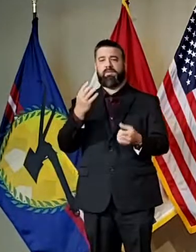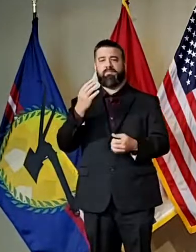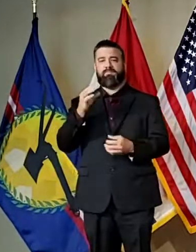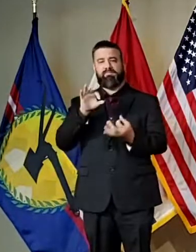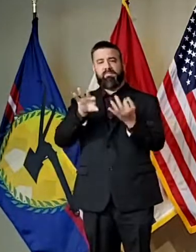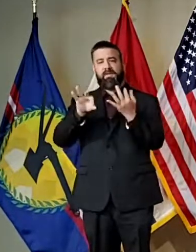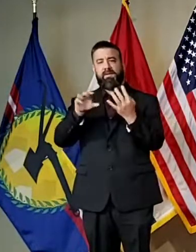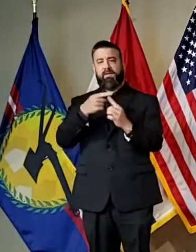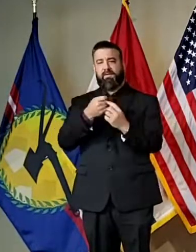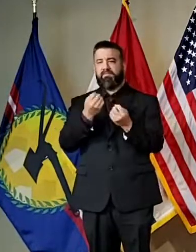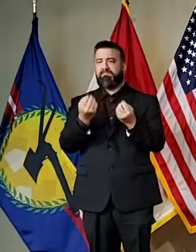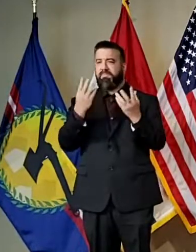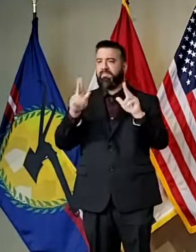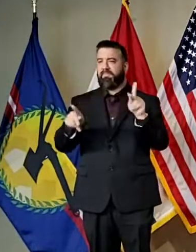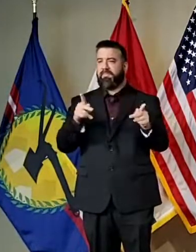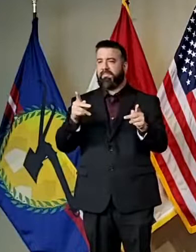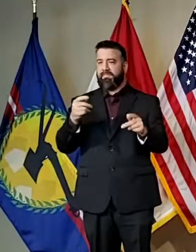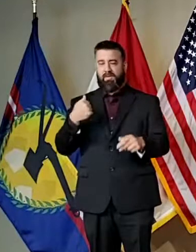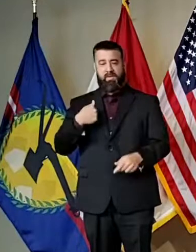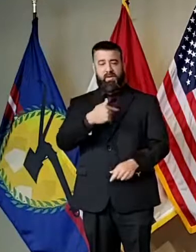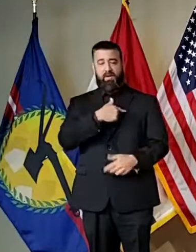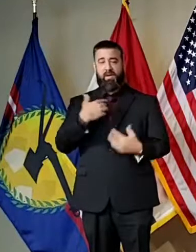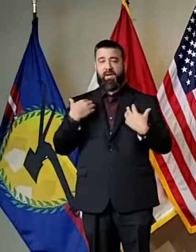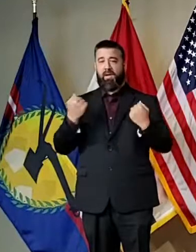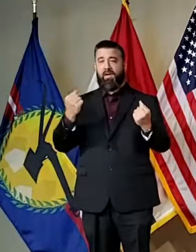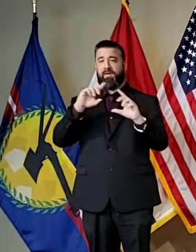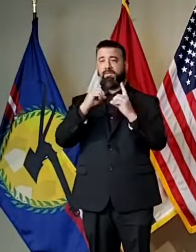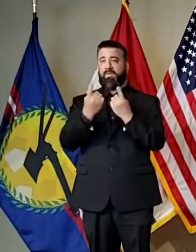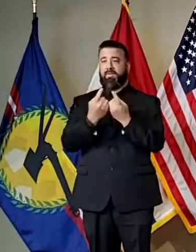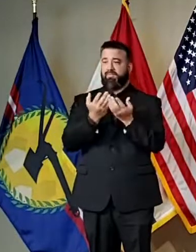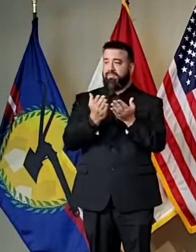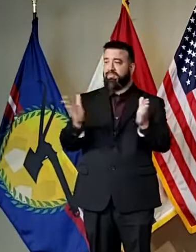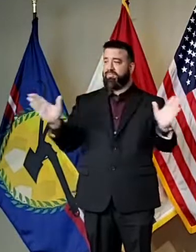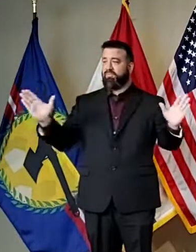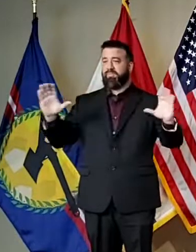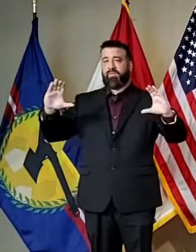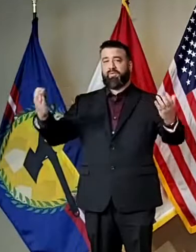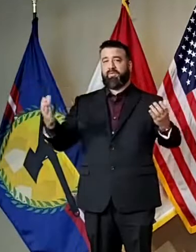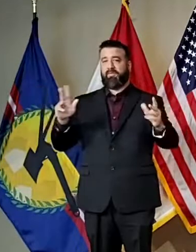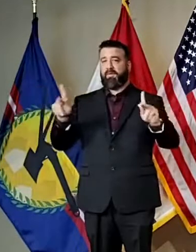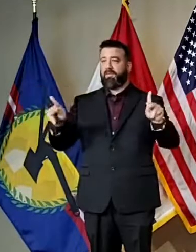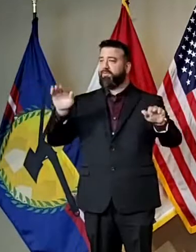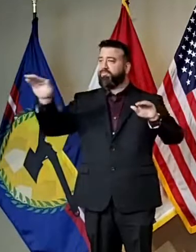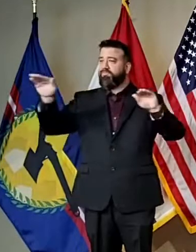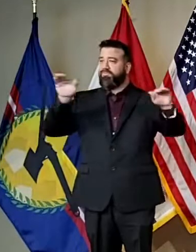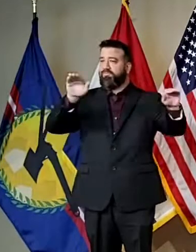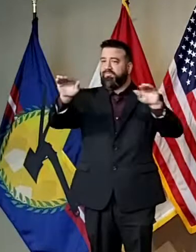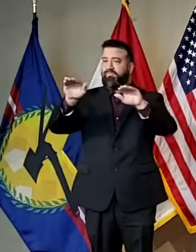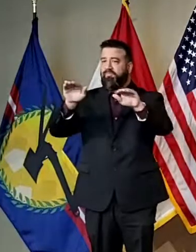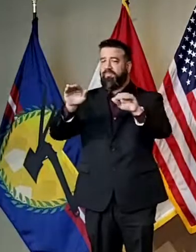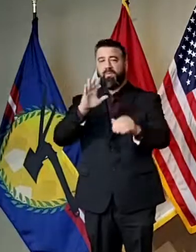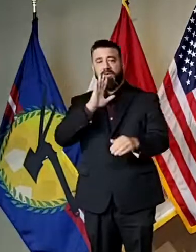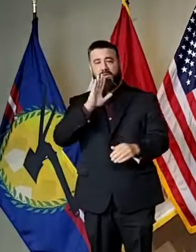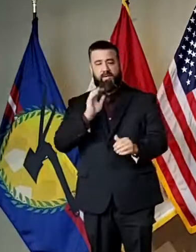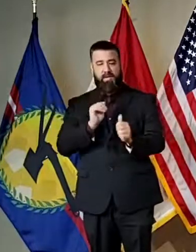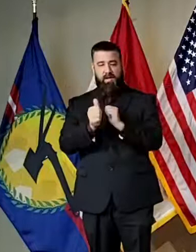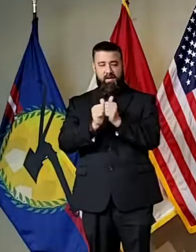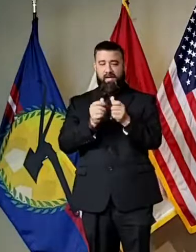stakeholders, our health department has recently broadened its group of advisors. We're speaking with athletic